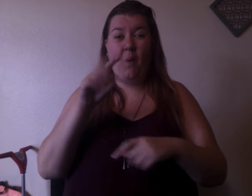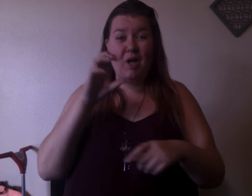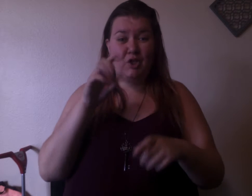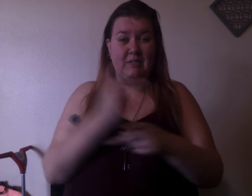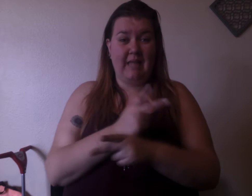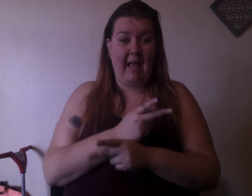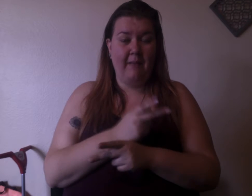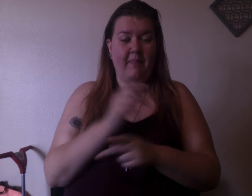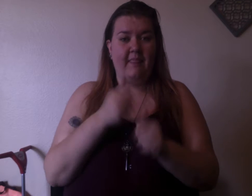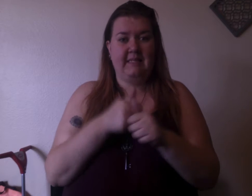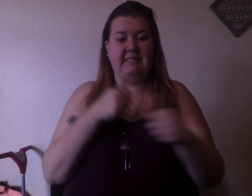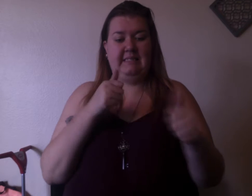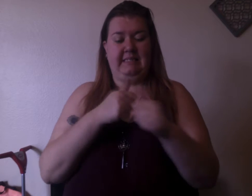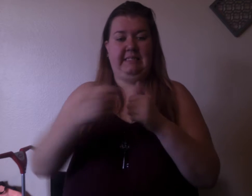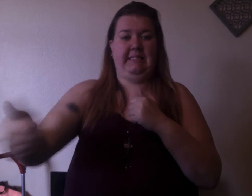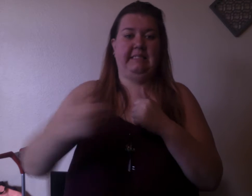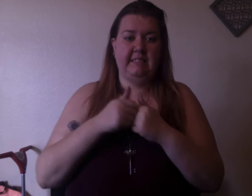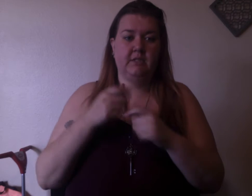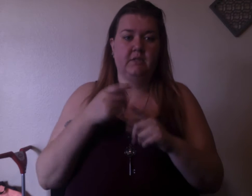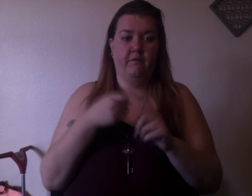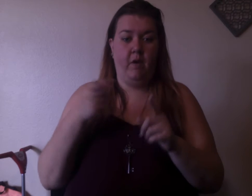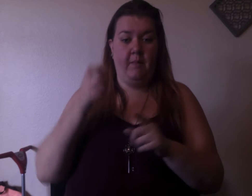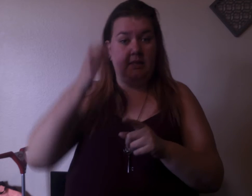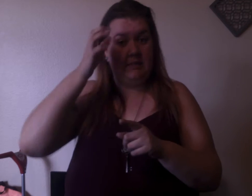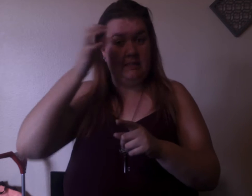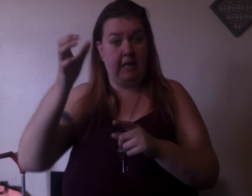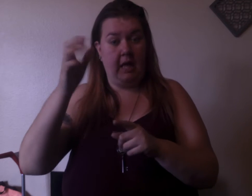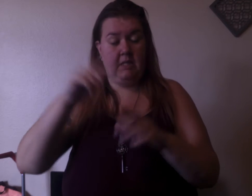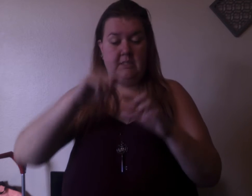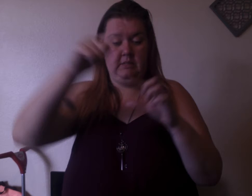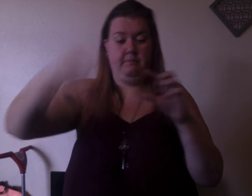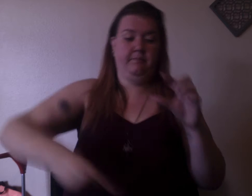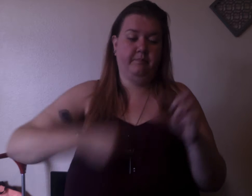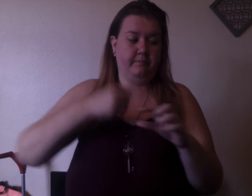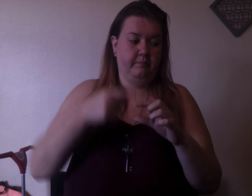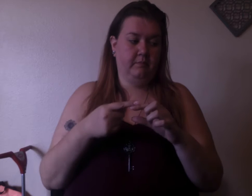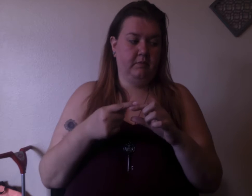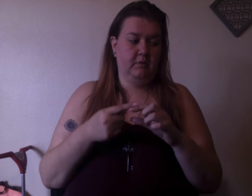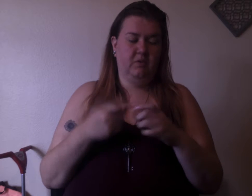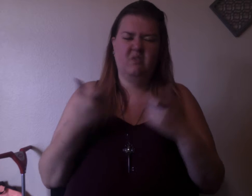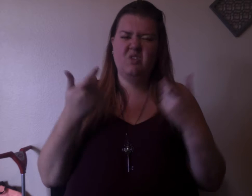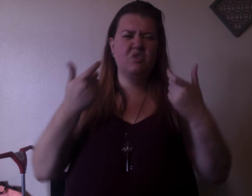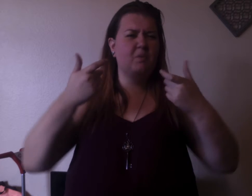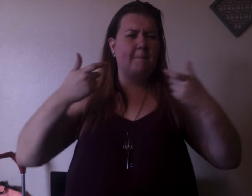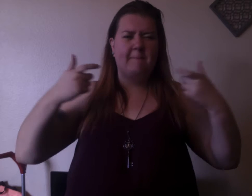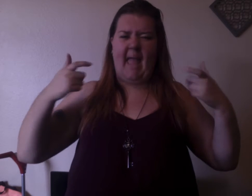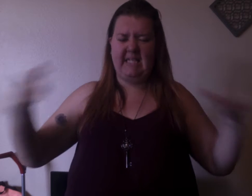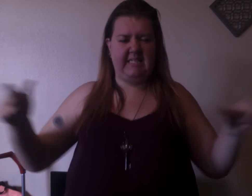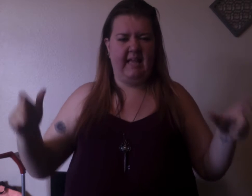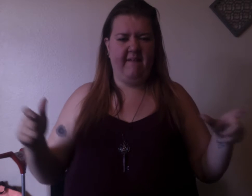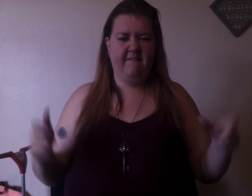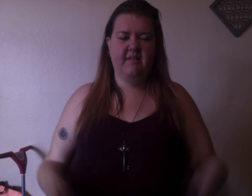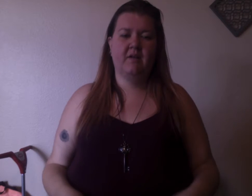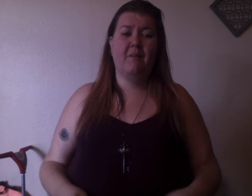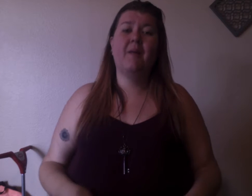of the sun of the diameter of the sun itself. So it's massive, massive. But once again, these things are